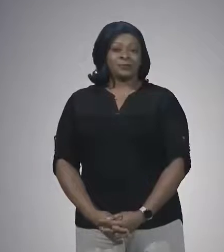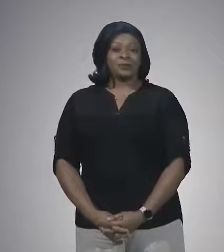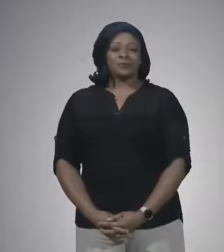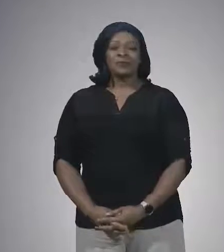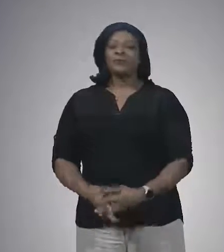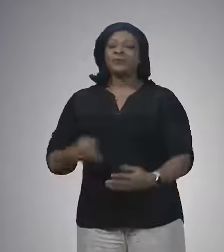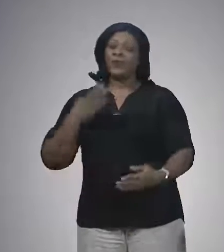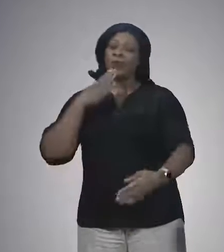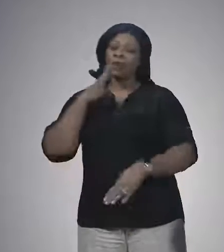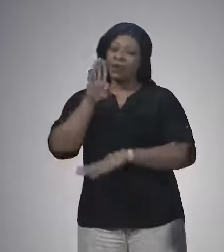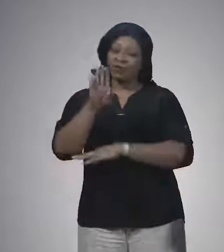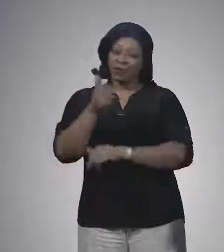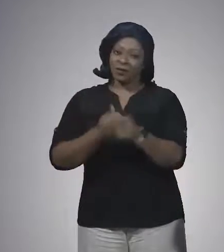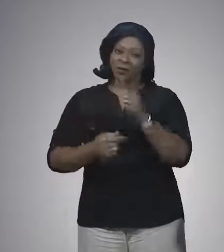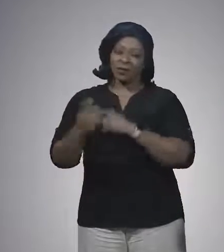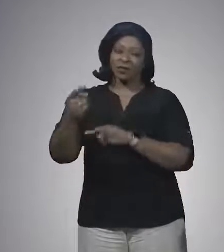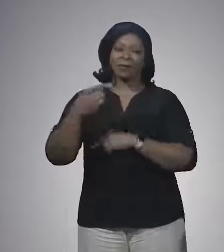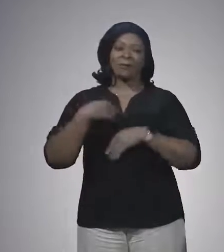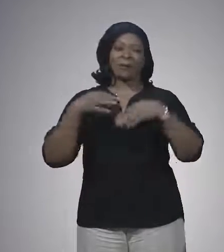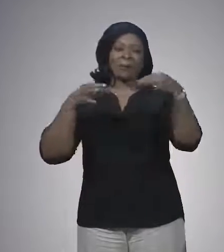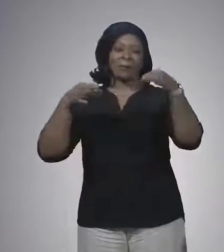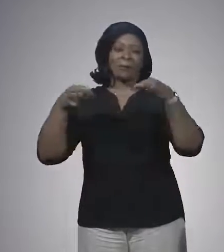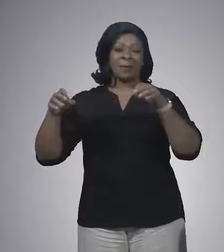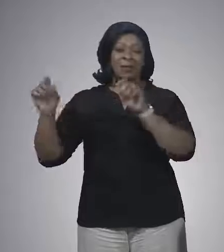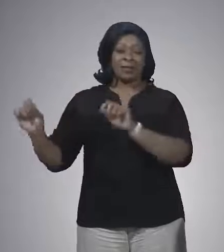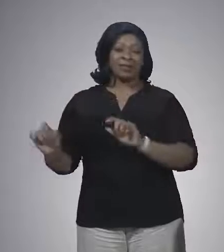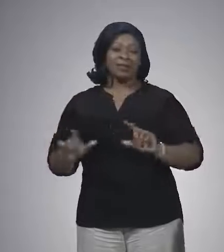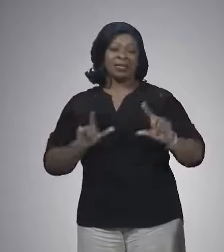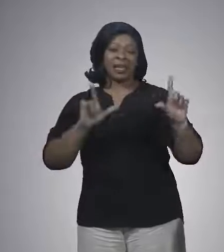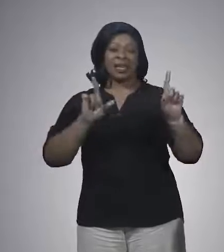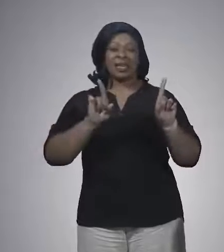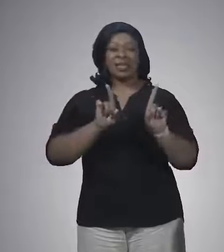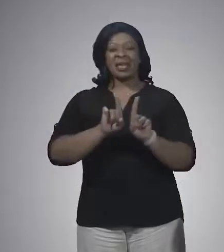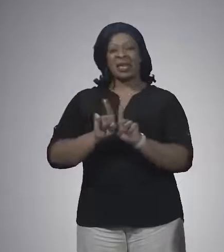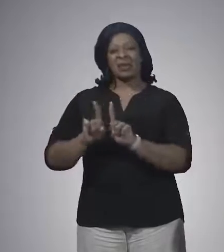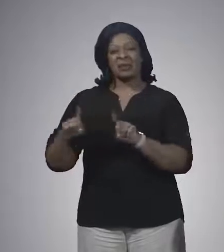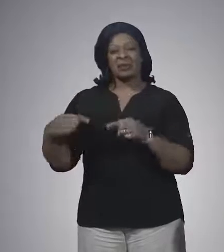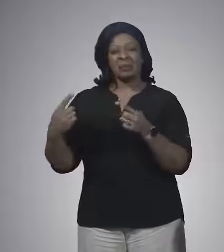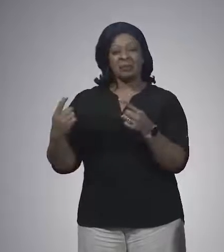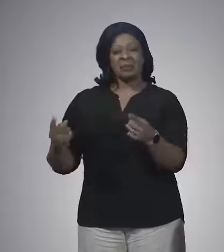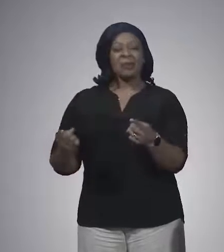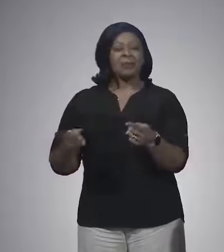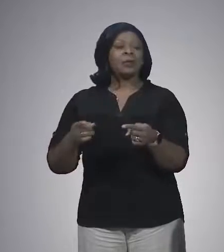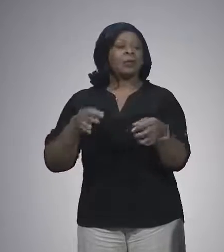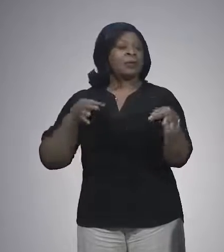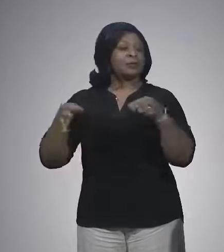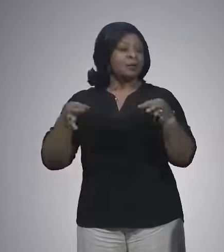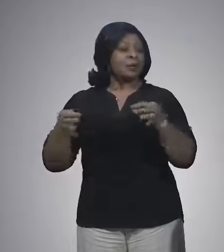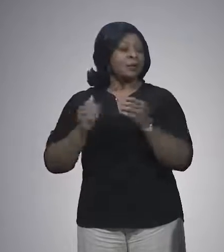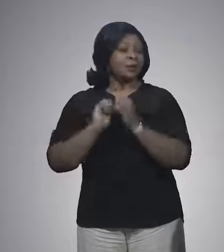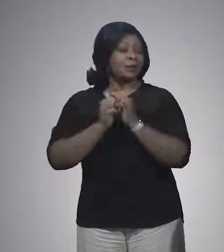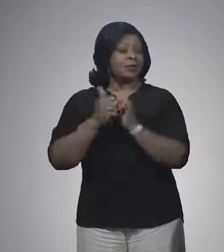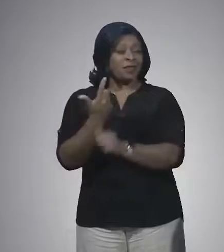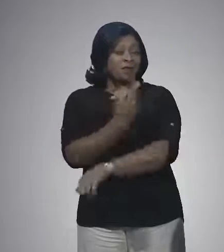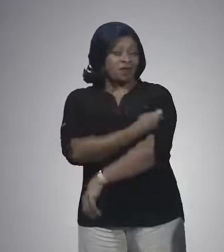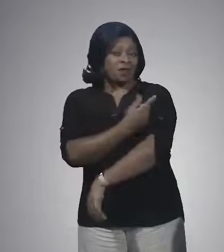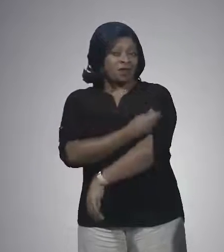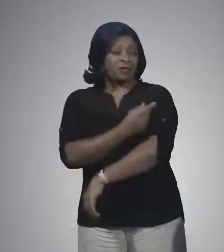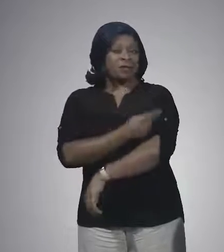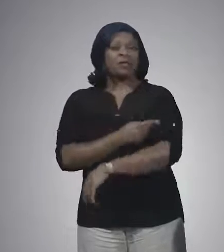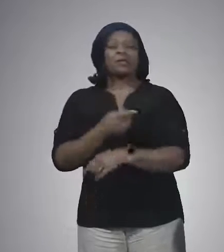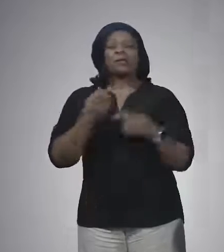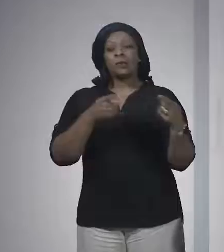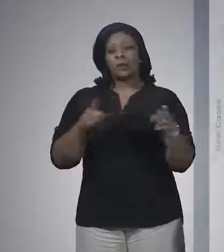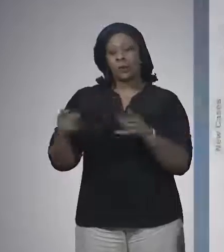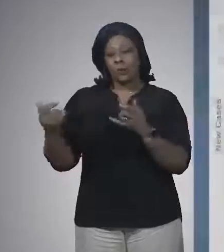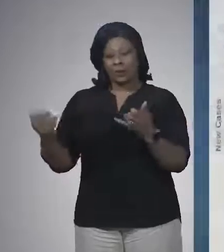Good afternoon, everyone. I'm going to run through some slides as usual, and then we'll talk about how vaccines are going